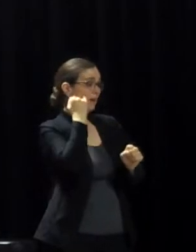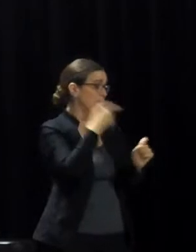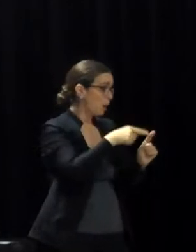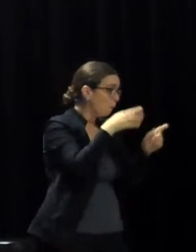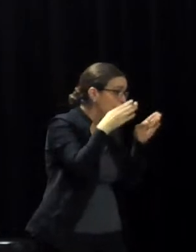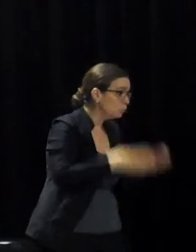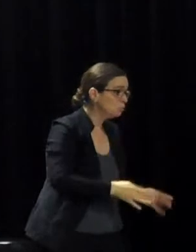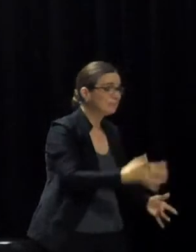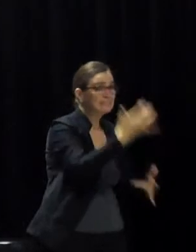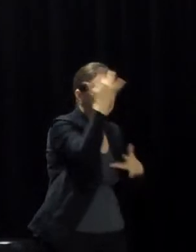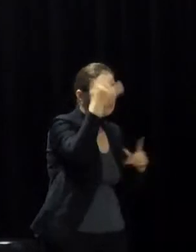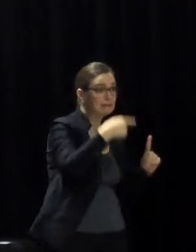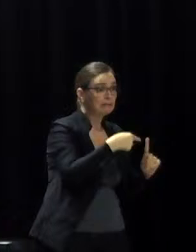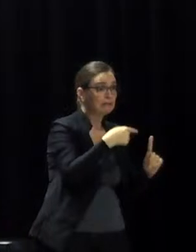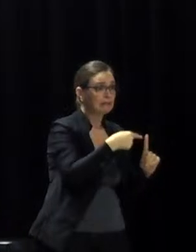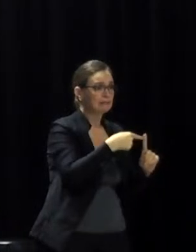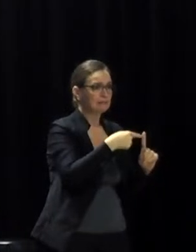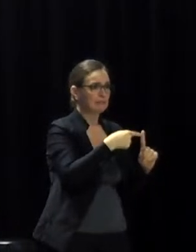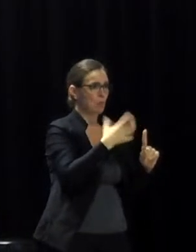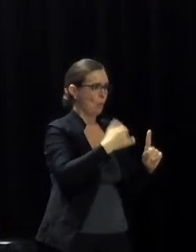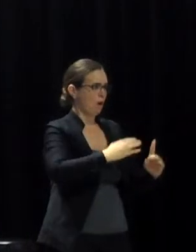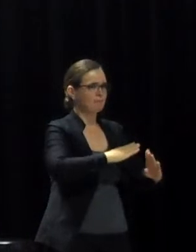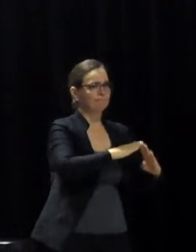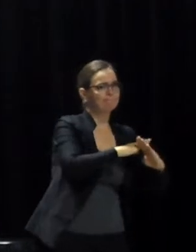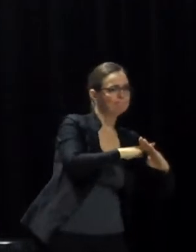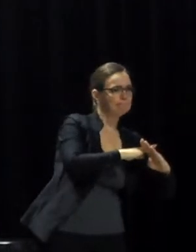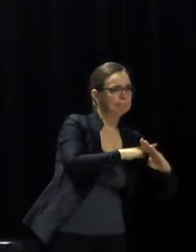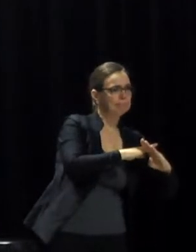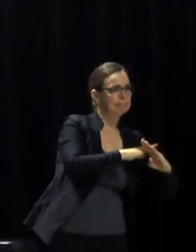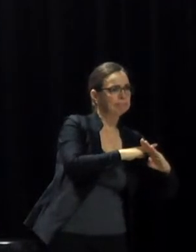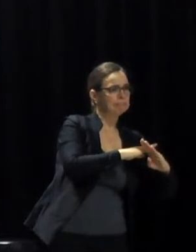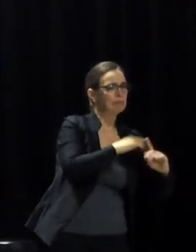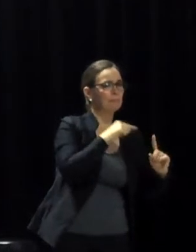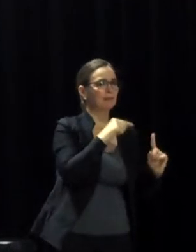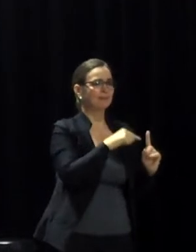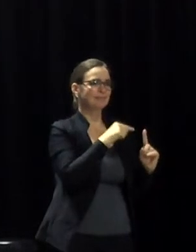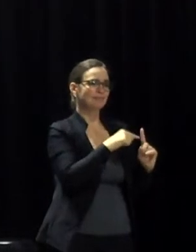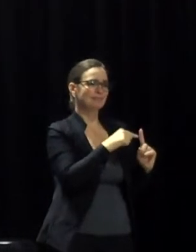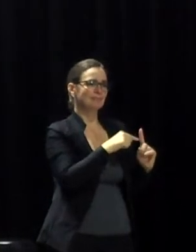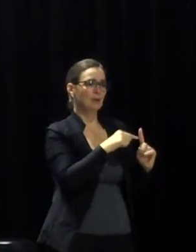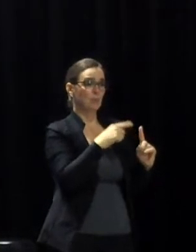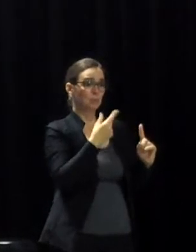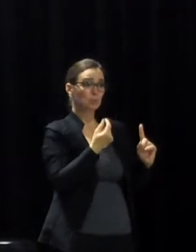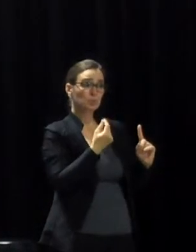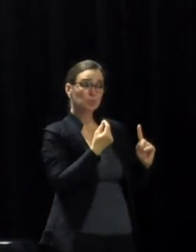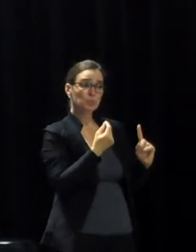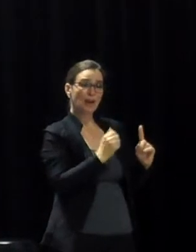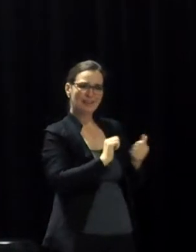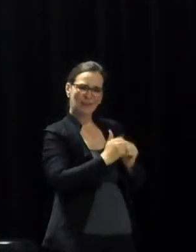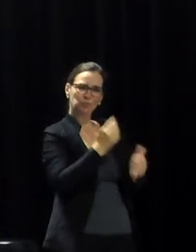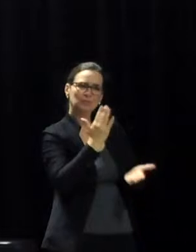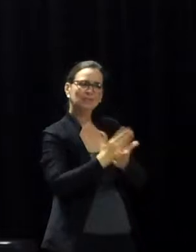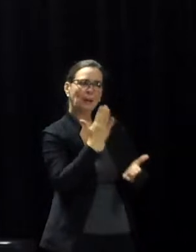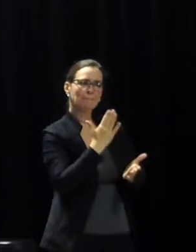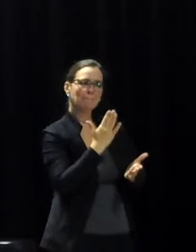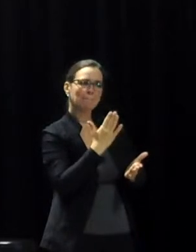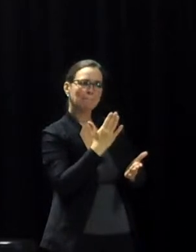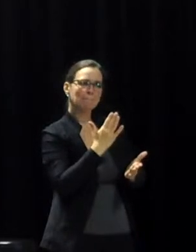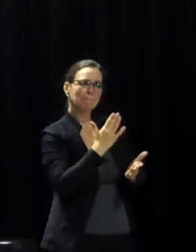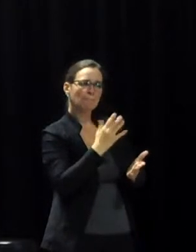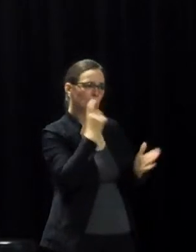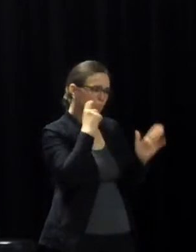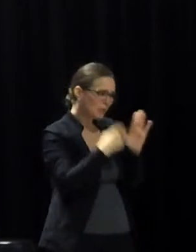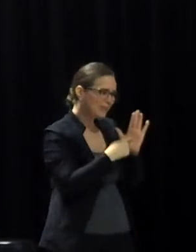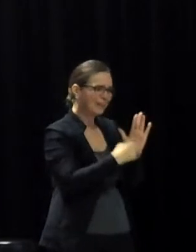avoidable, but what happens with that person at that moment? Do you stop and get a COVID test, recognizing you have